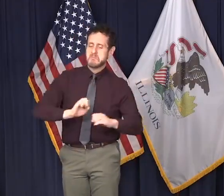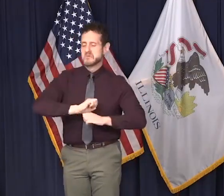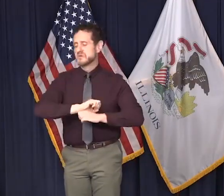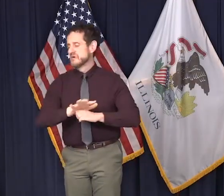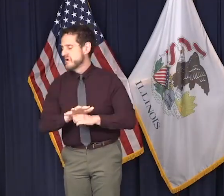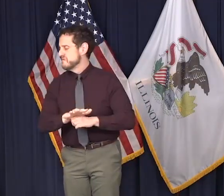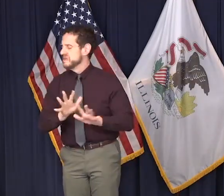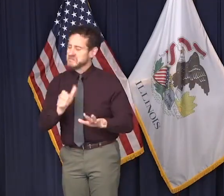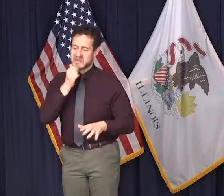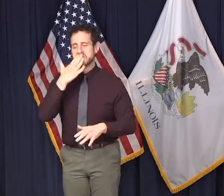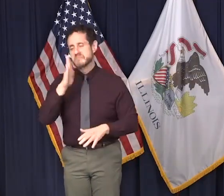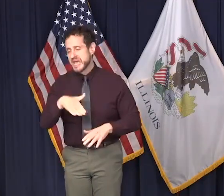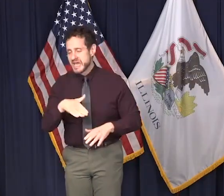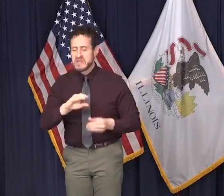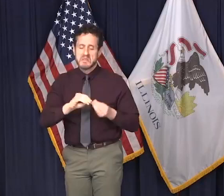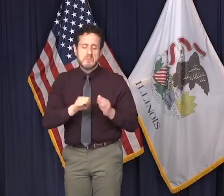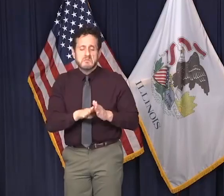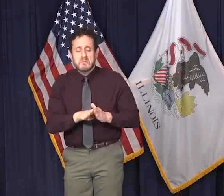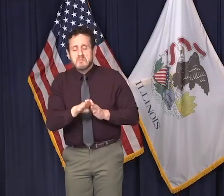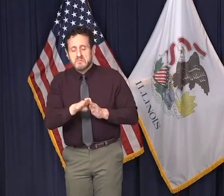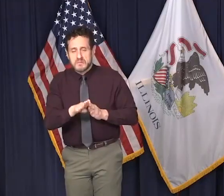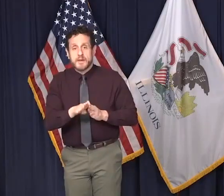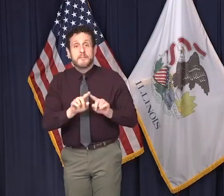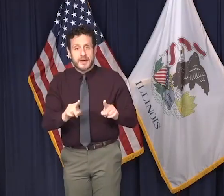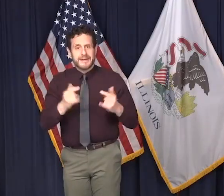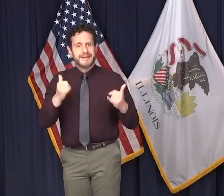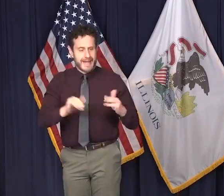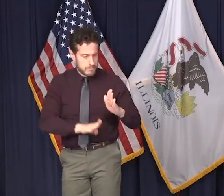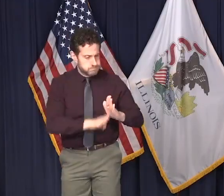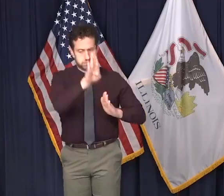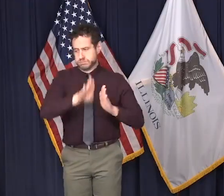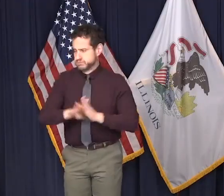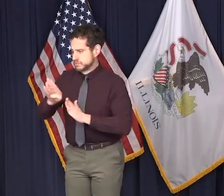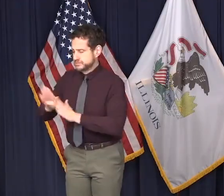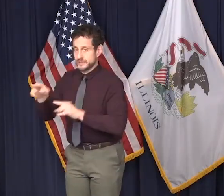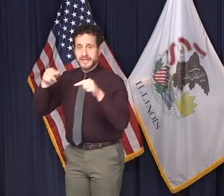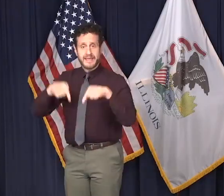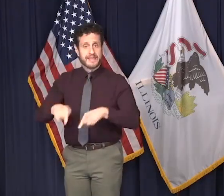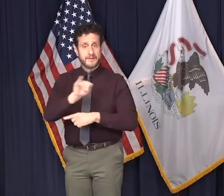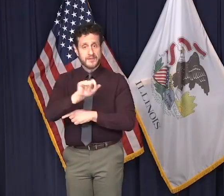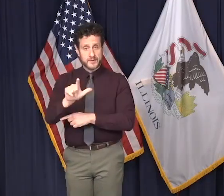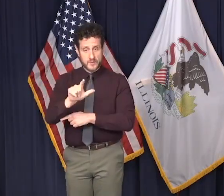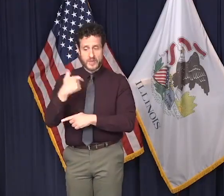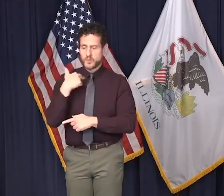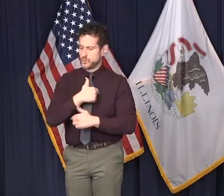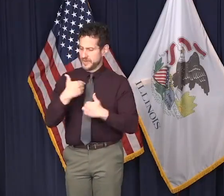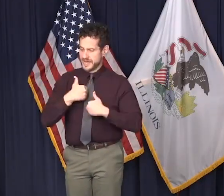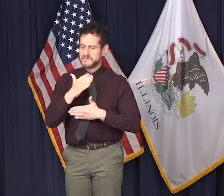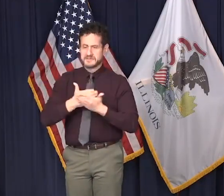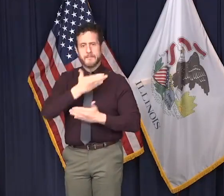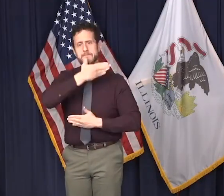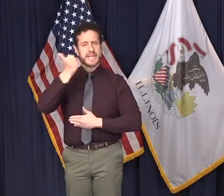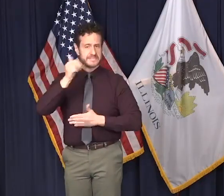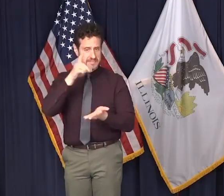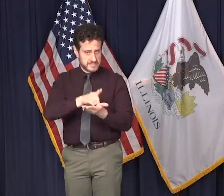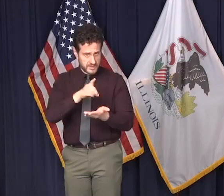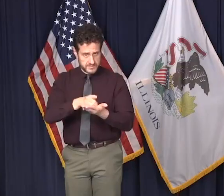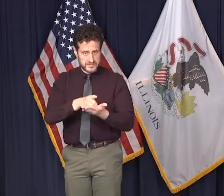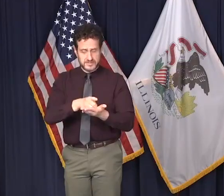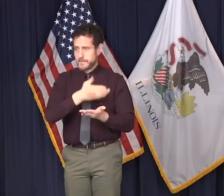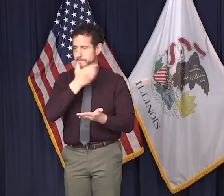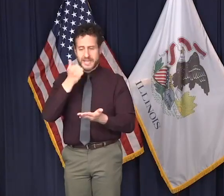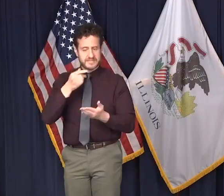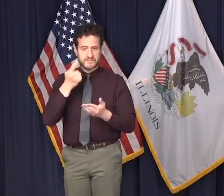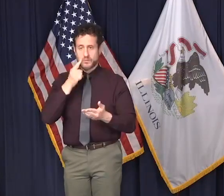numbers. The best doctors in our state, who are some of the best in the nation and the world, tell me that a